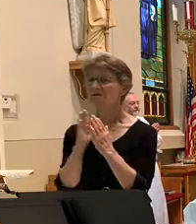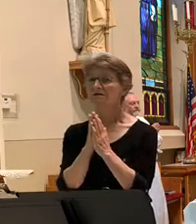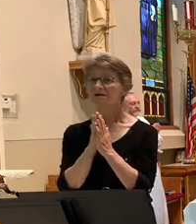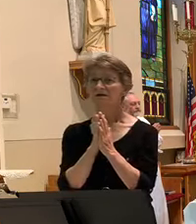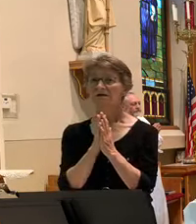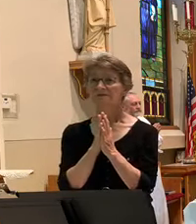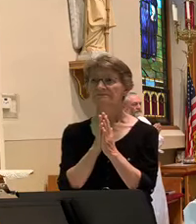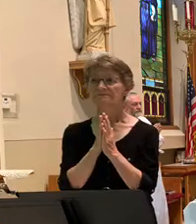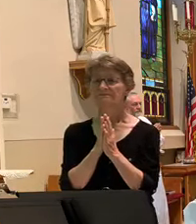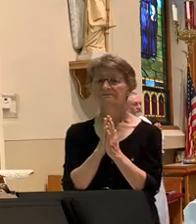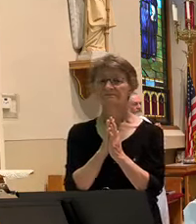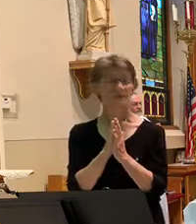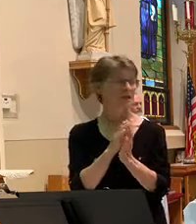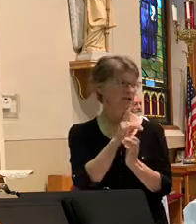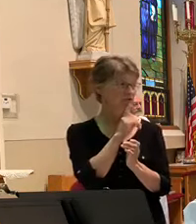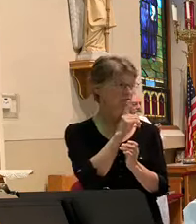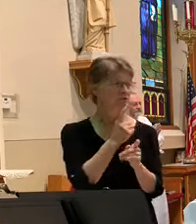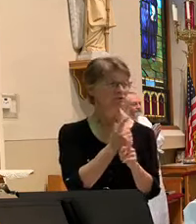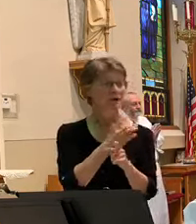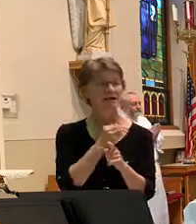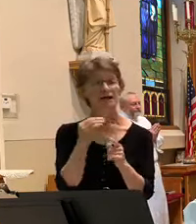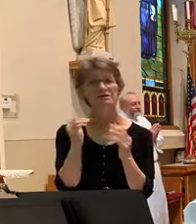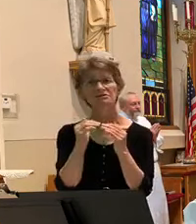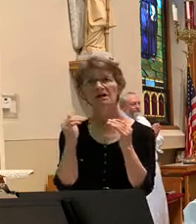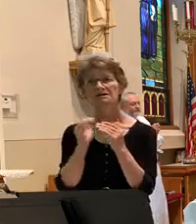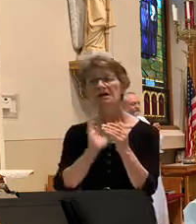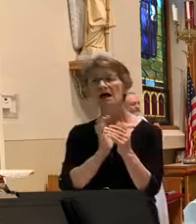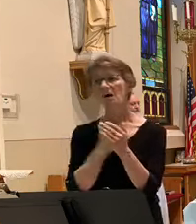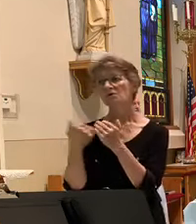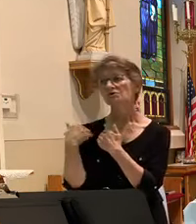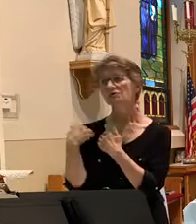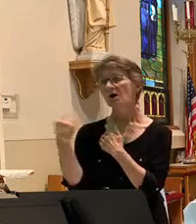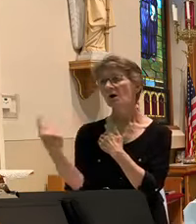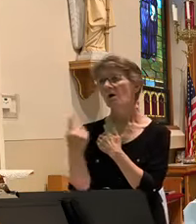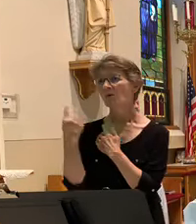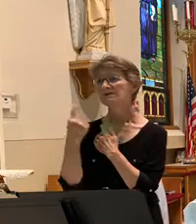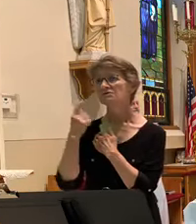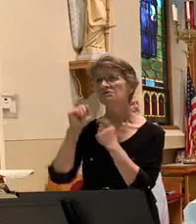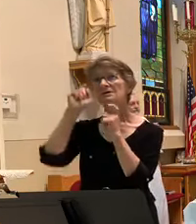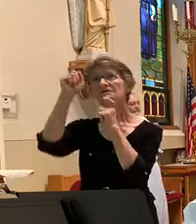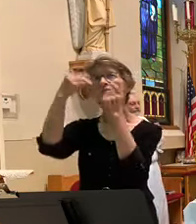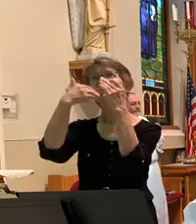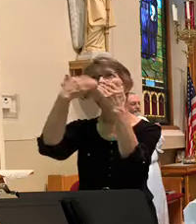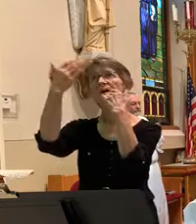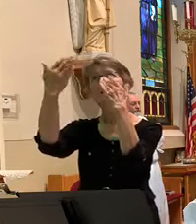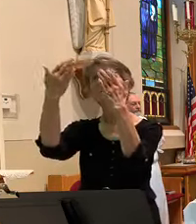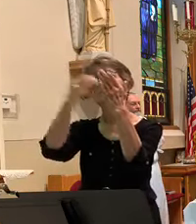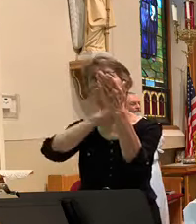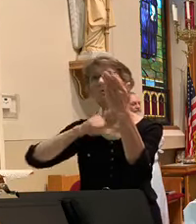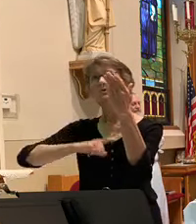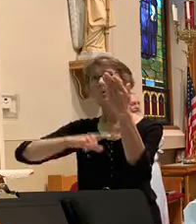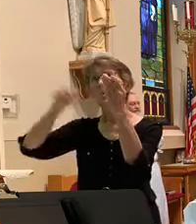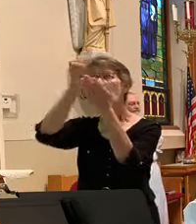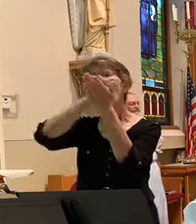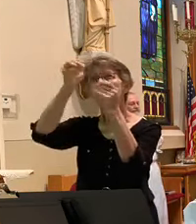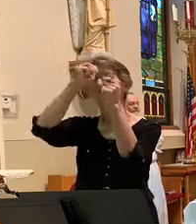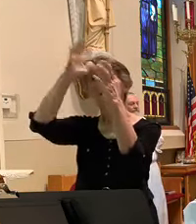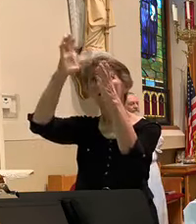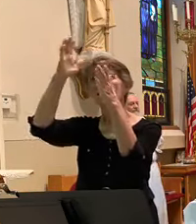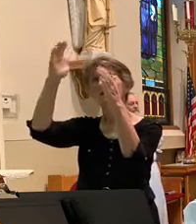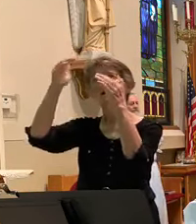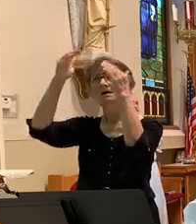It is truly right and just, our duty and our salvation, always and everywhere, to give you thanks, Lord, Holy Father,